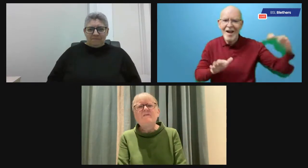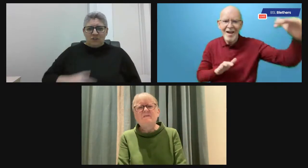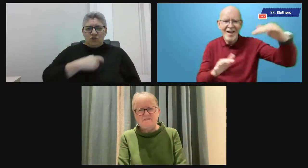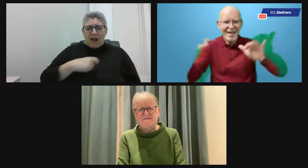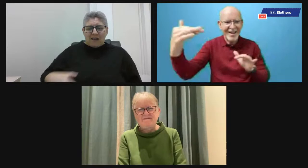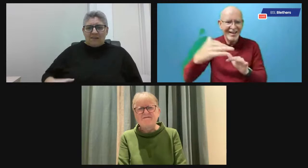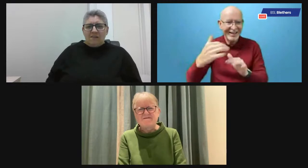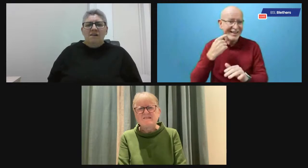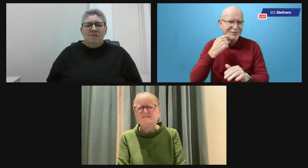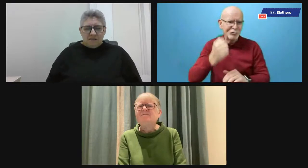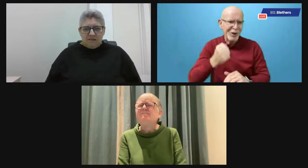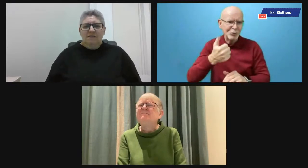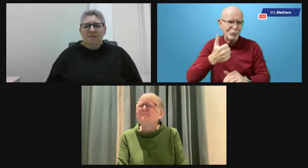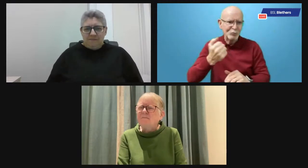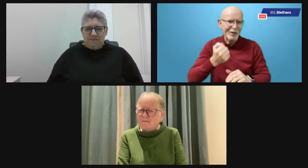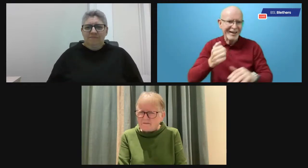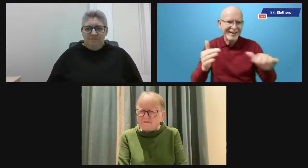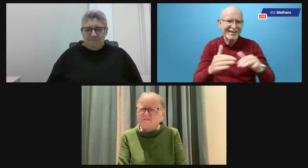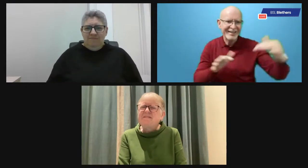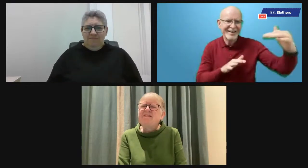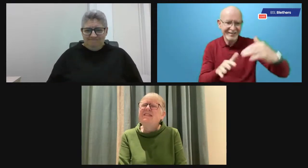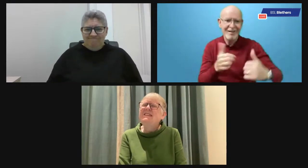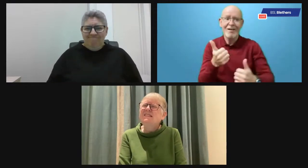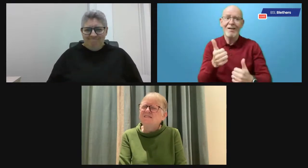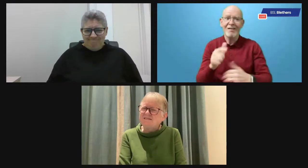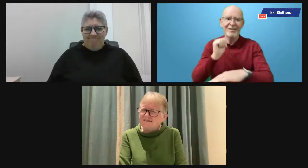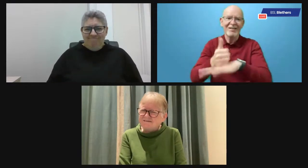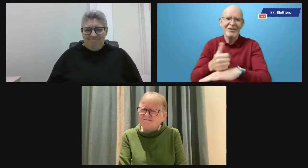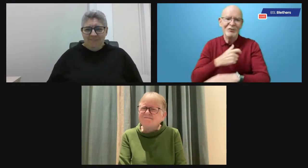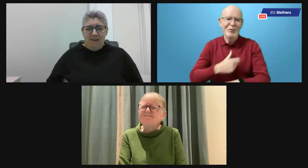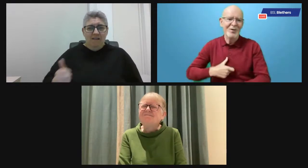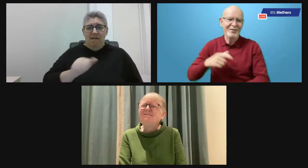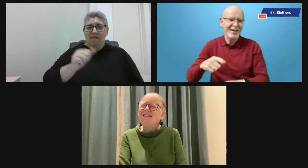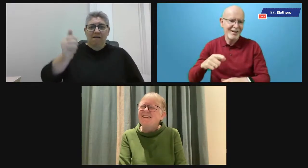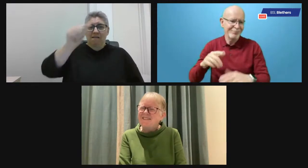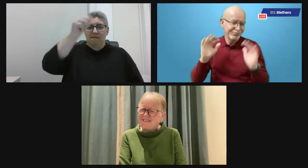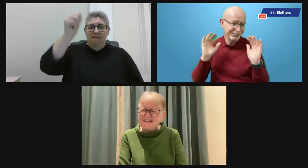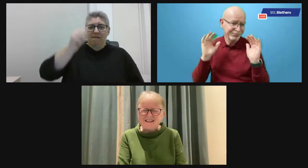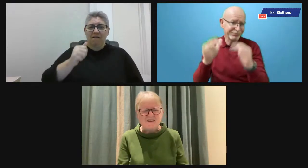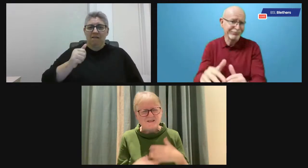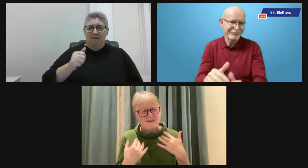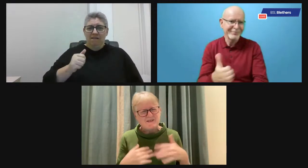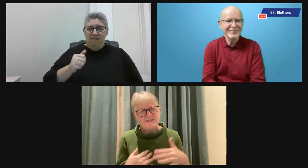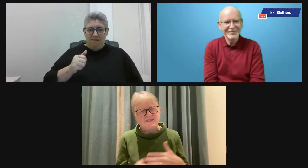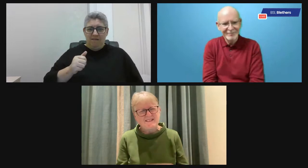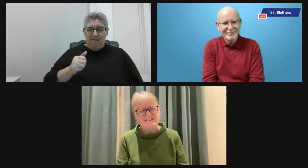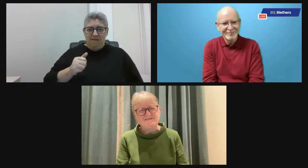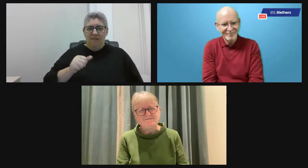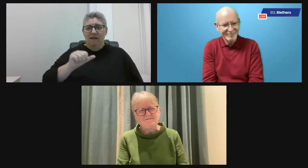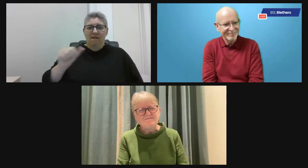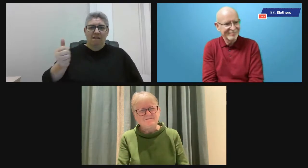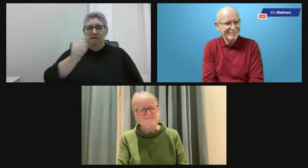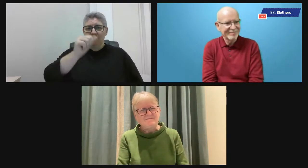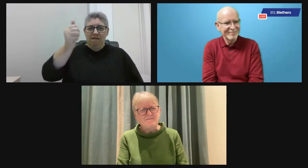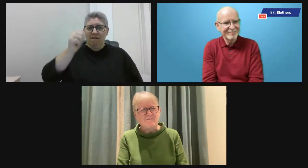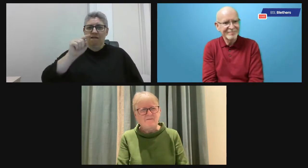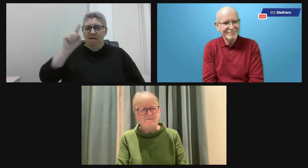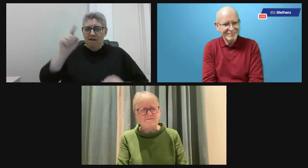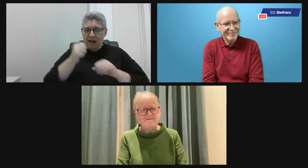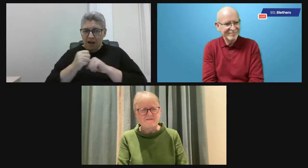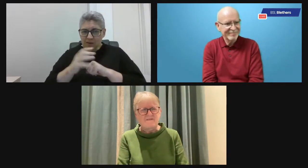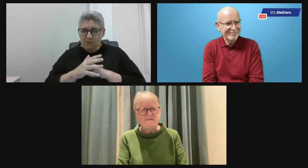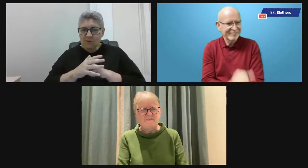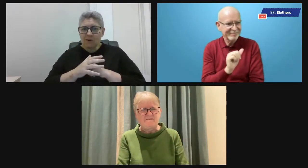it was Doncaster. And I think it was just easier for the rail network from all the home countries.